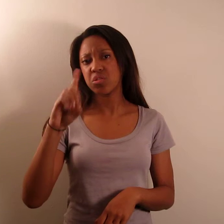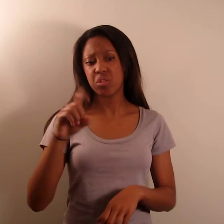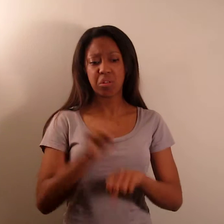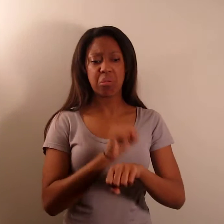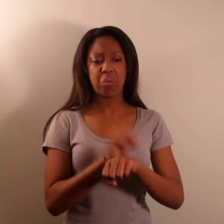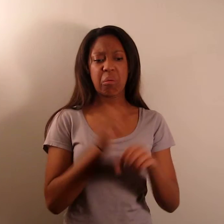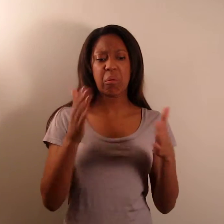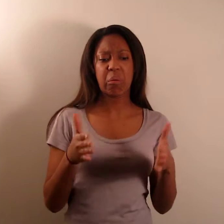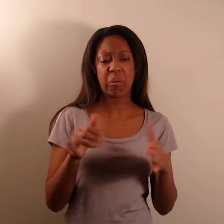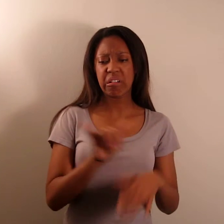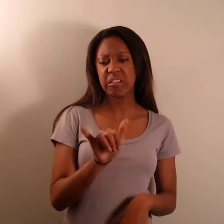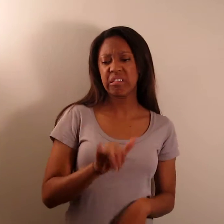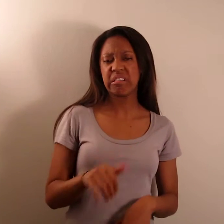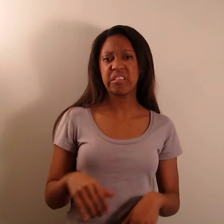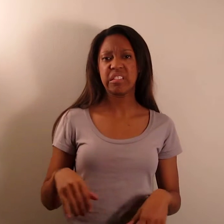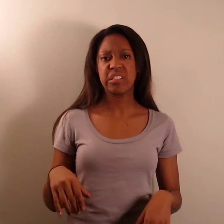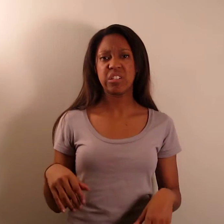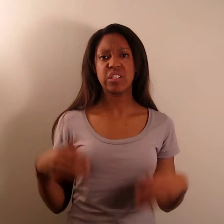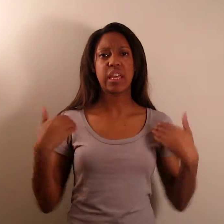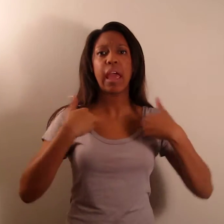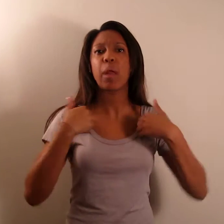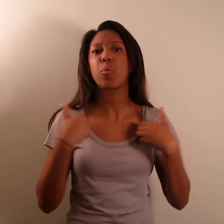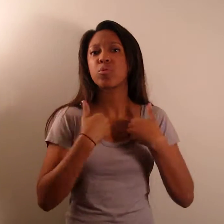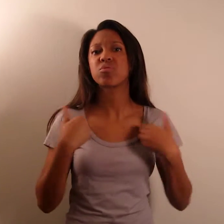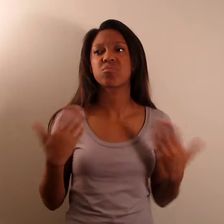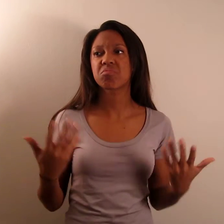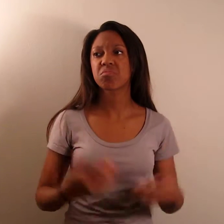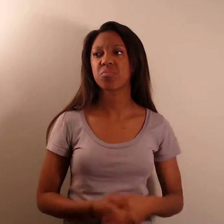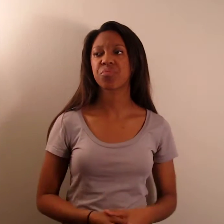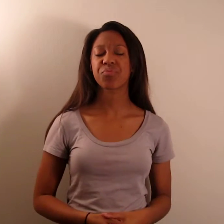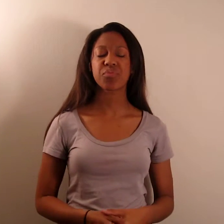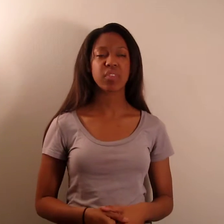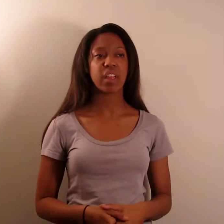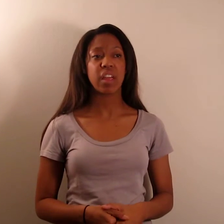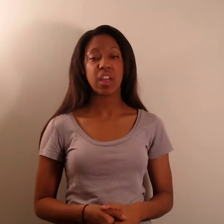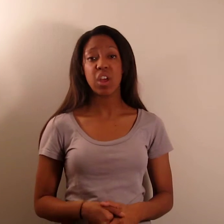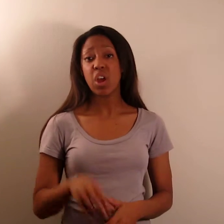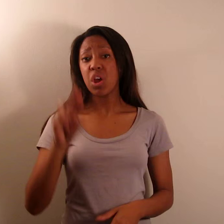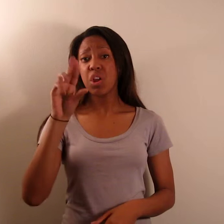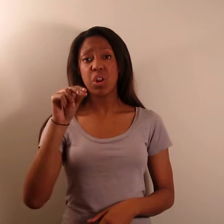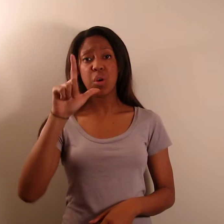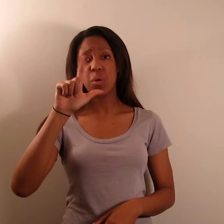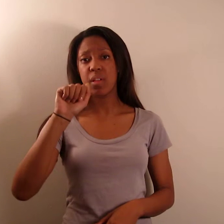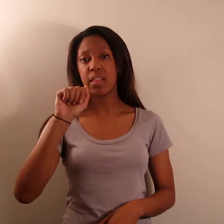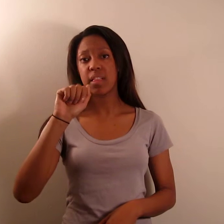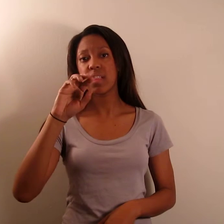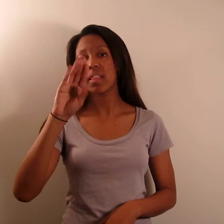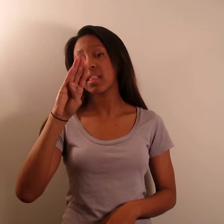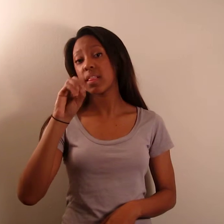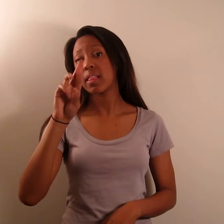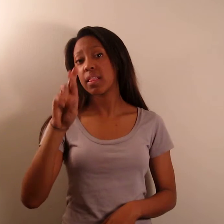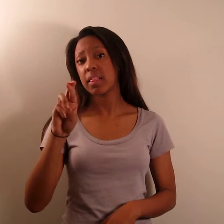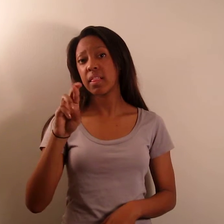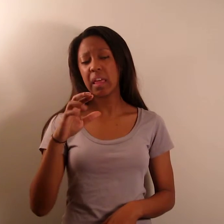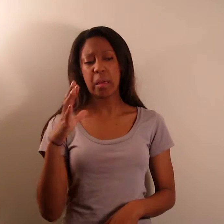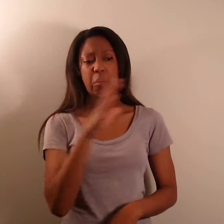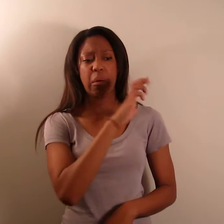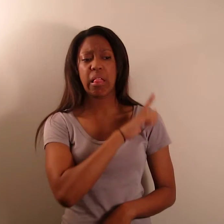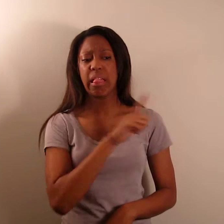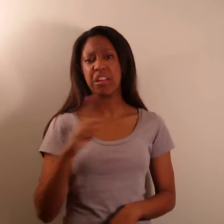And they don't fear anything. There's no government intervention. There's no labor legislation. There's really very little sanitary legislation